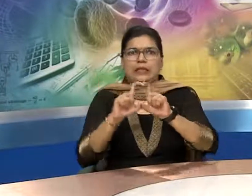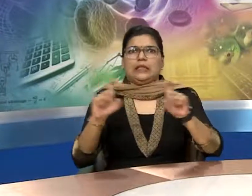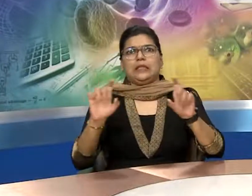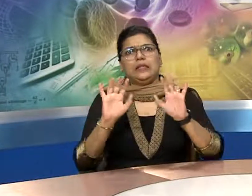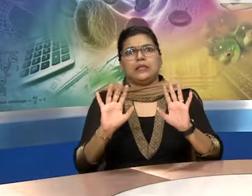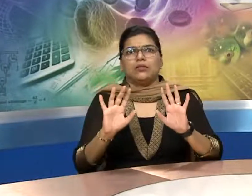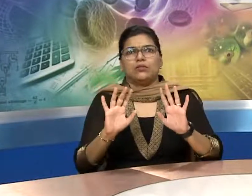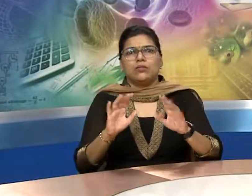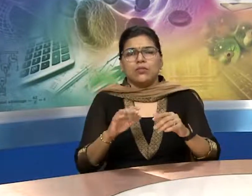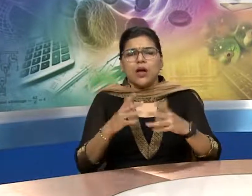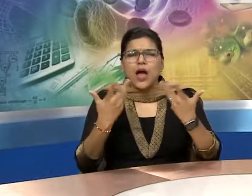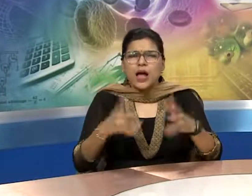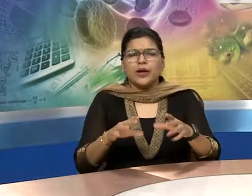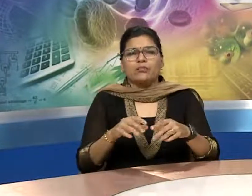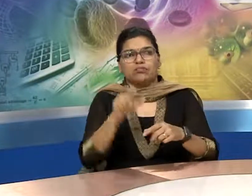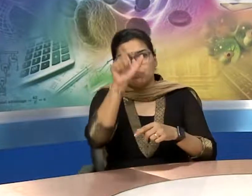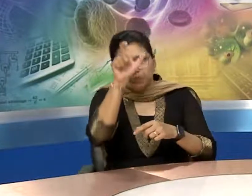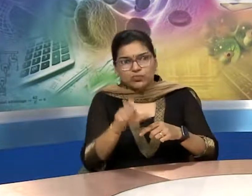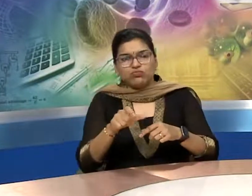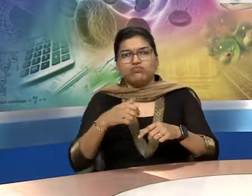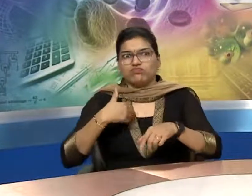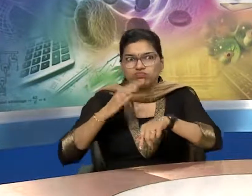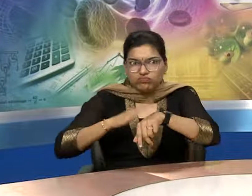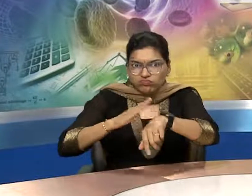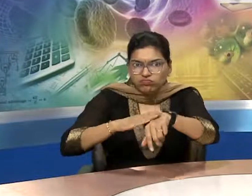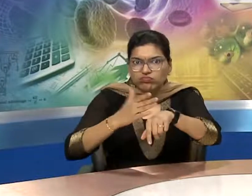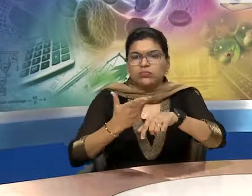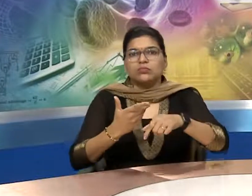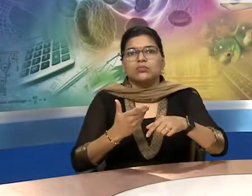This word is unbiased.